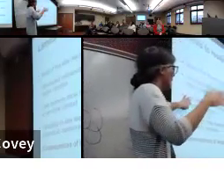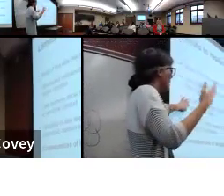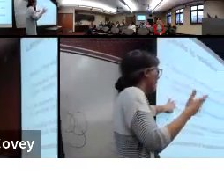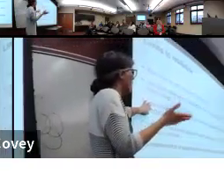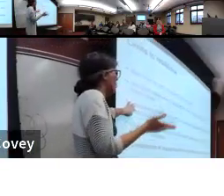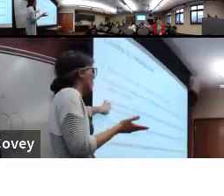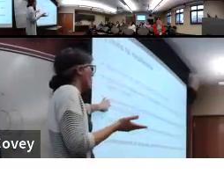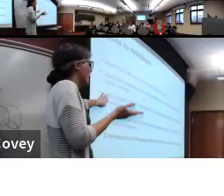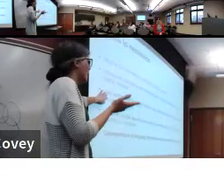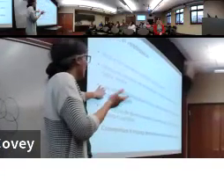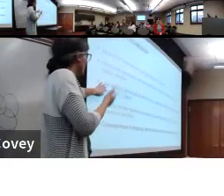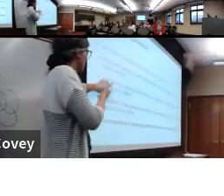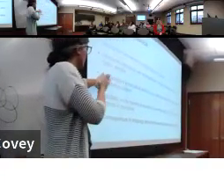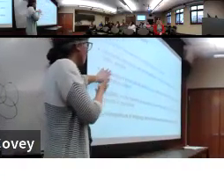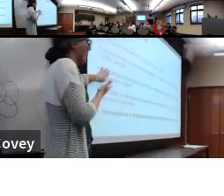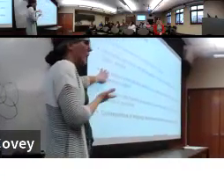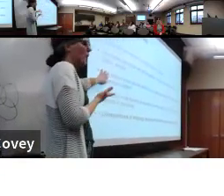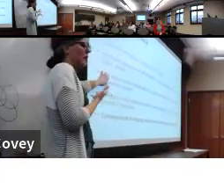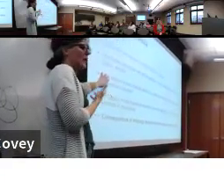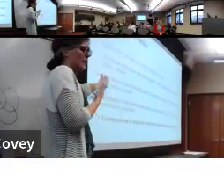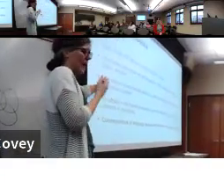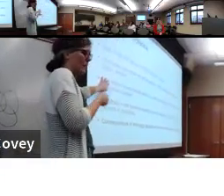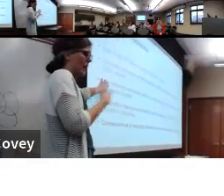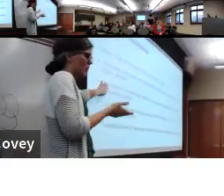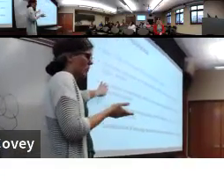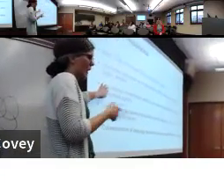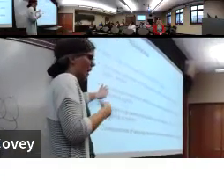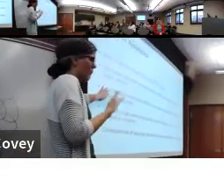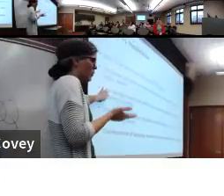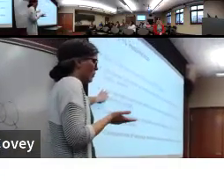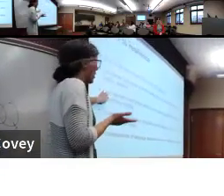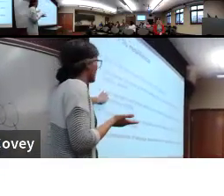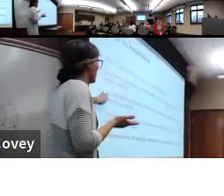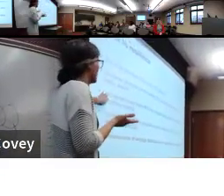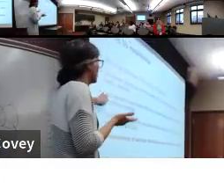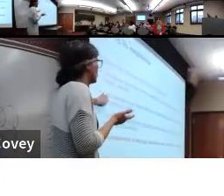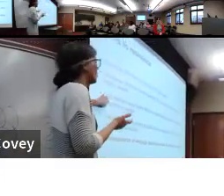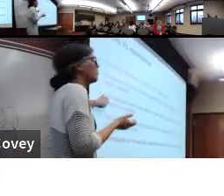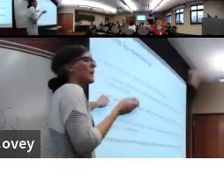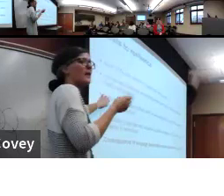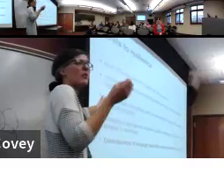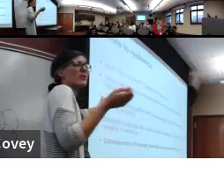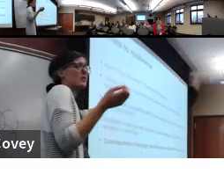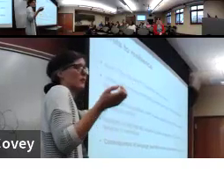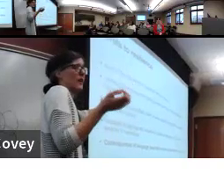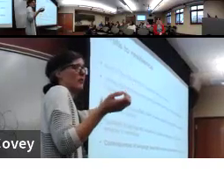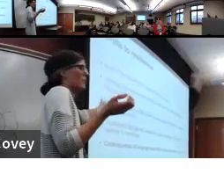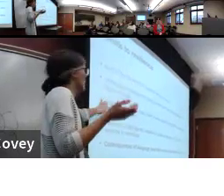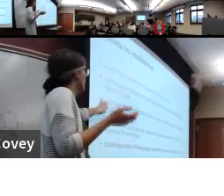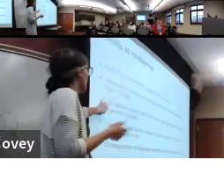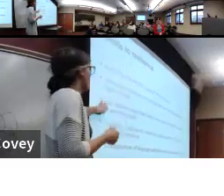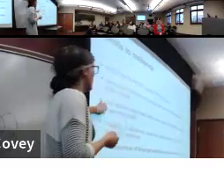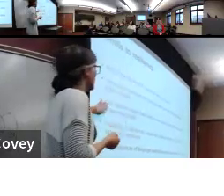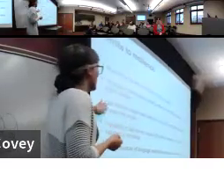simple morphological marking, late learners like this can master and have been shown in other studies to do, but in the context of a